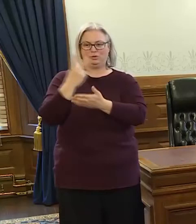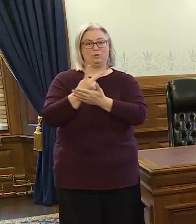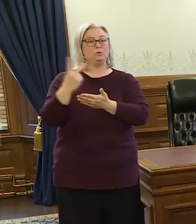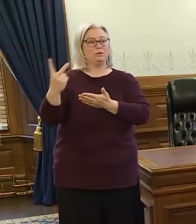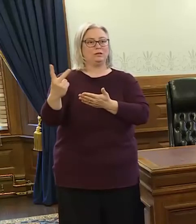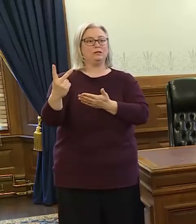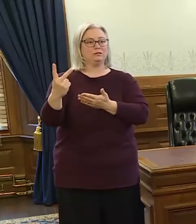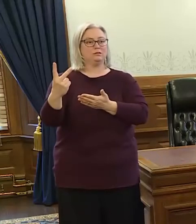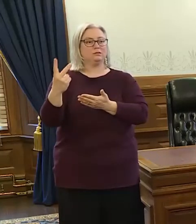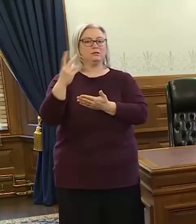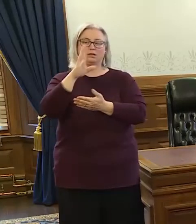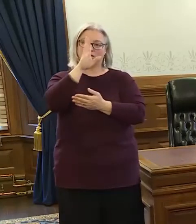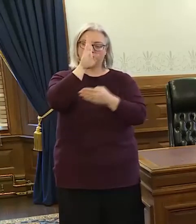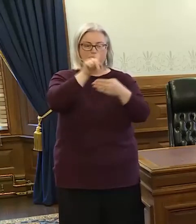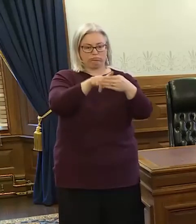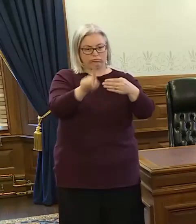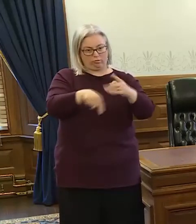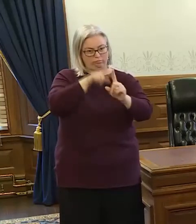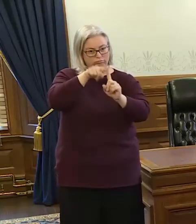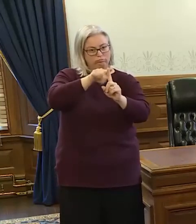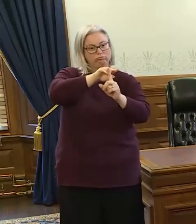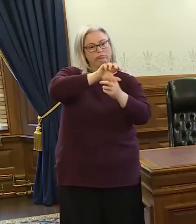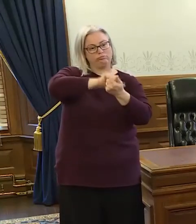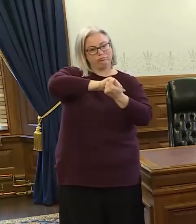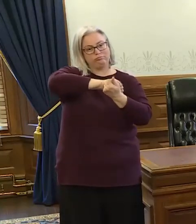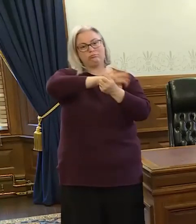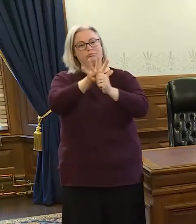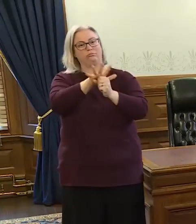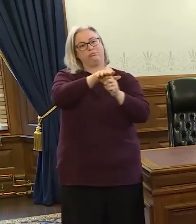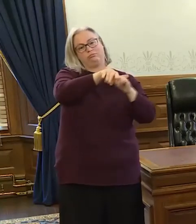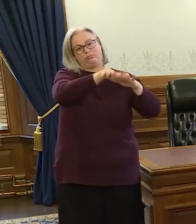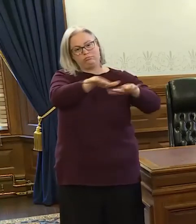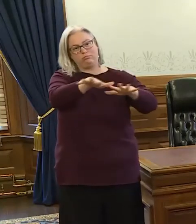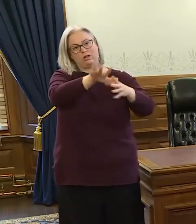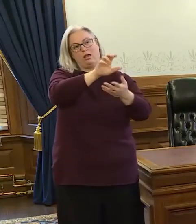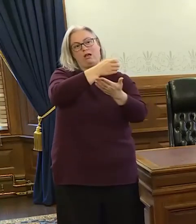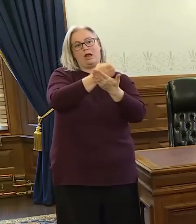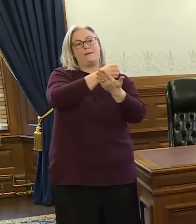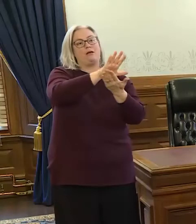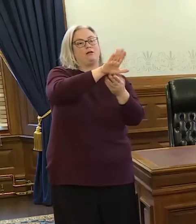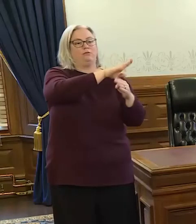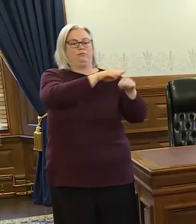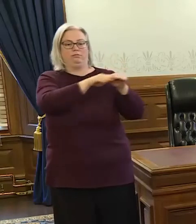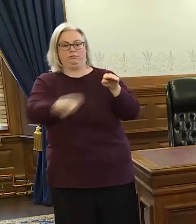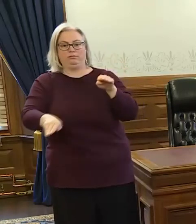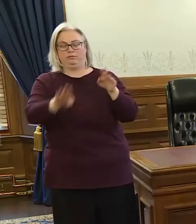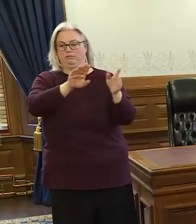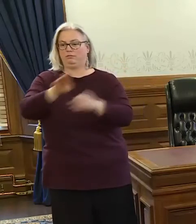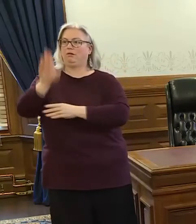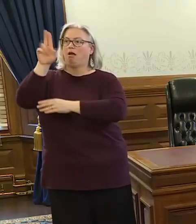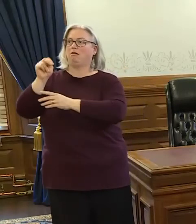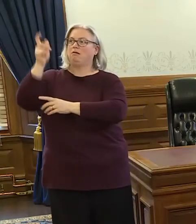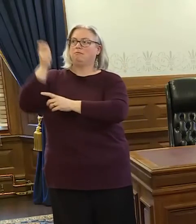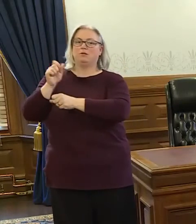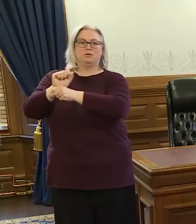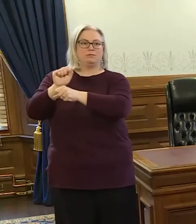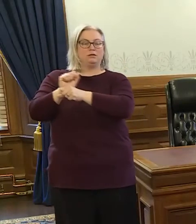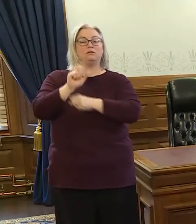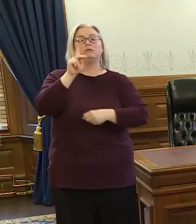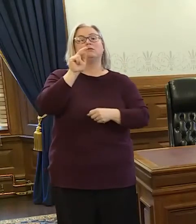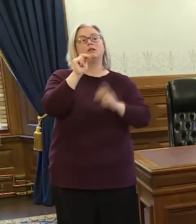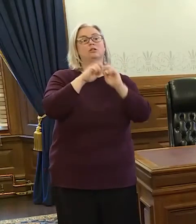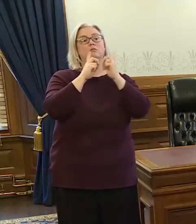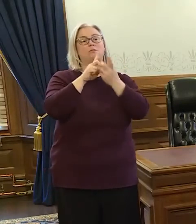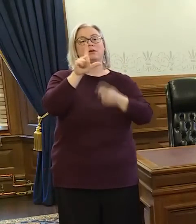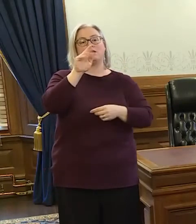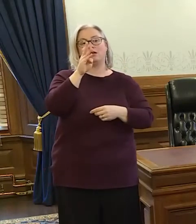weeks as a direct result of the economic slowdown. The Kansas Department of Labor is currently experiencing